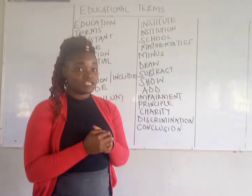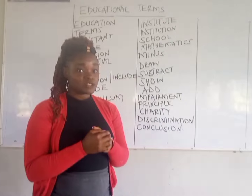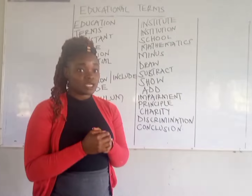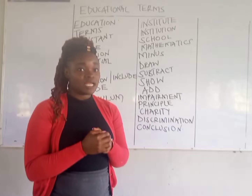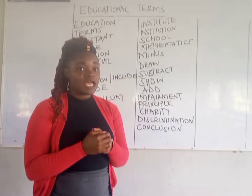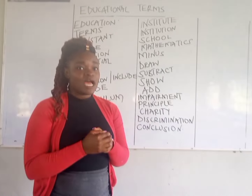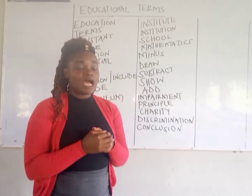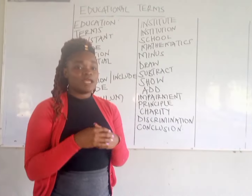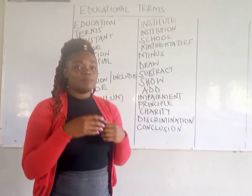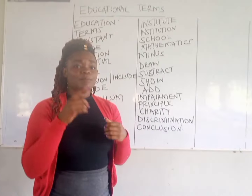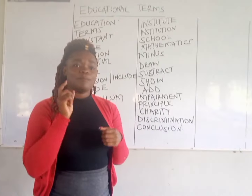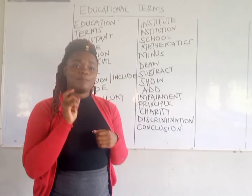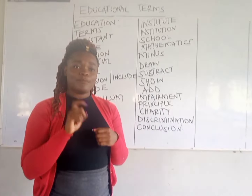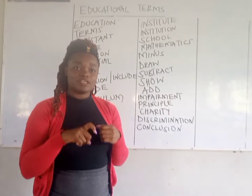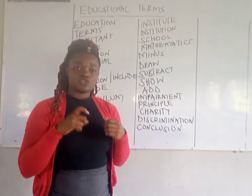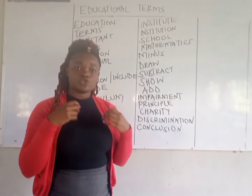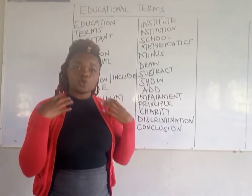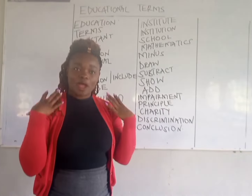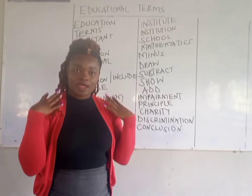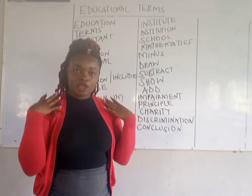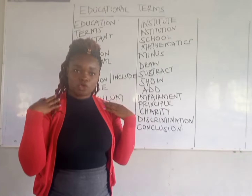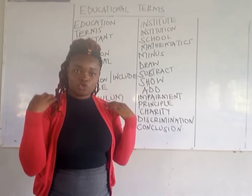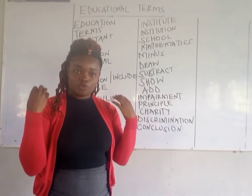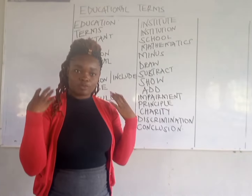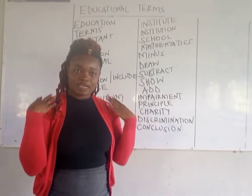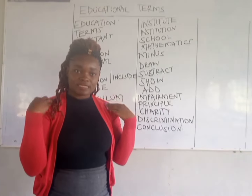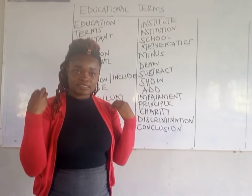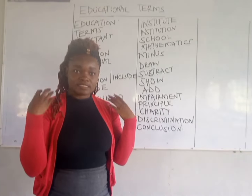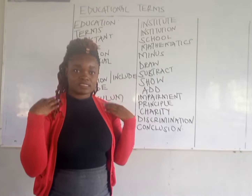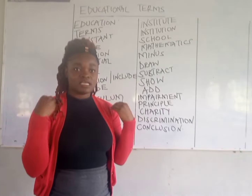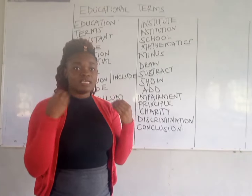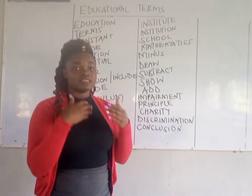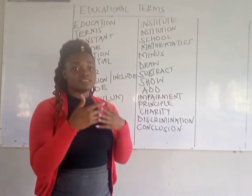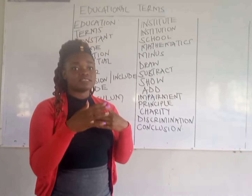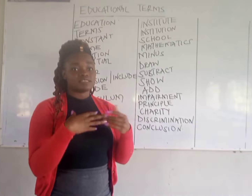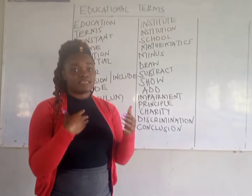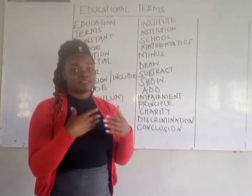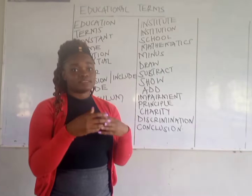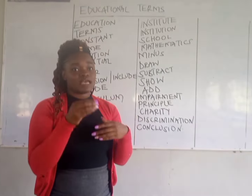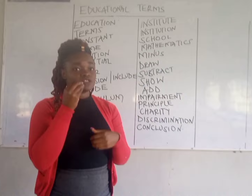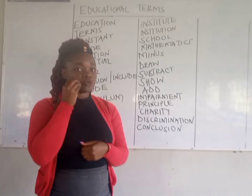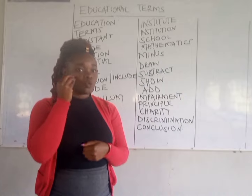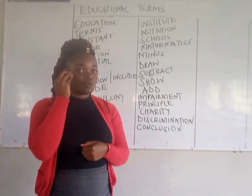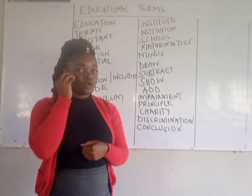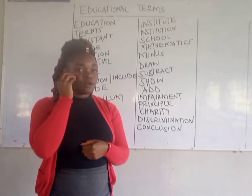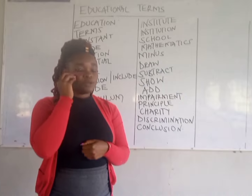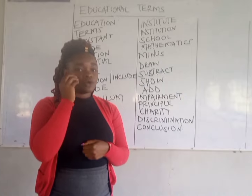lesson, and make sure you practice these signs at home,